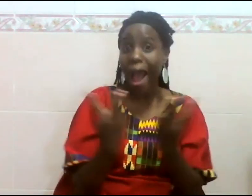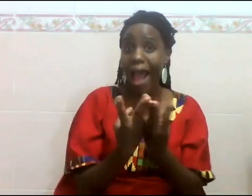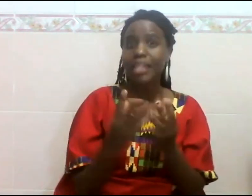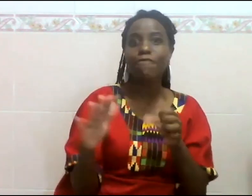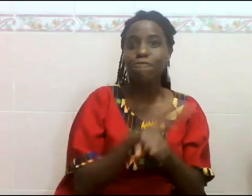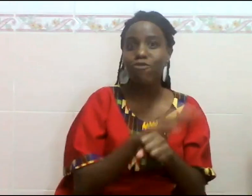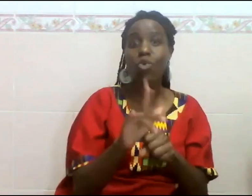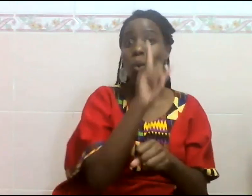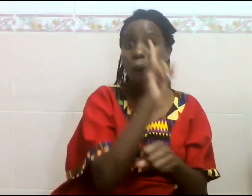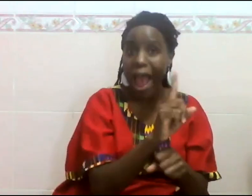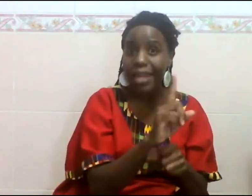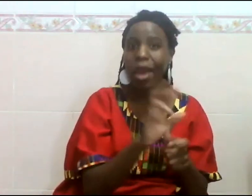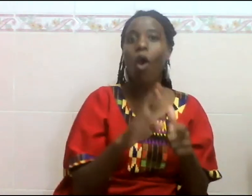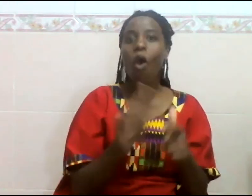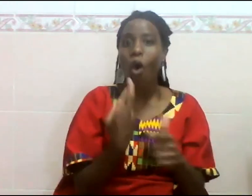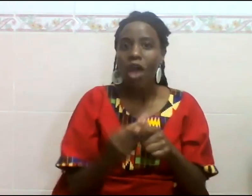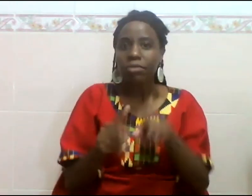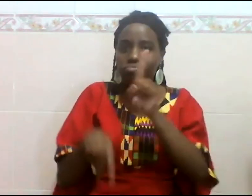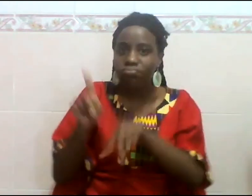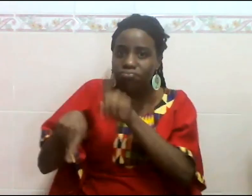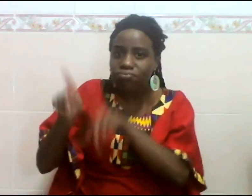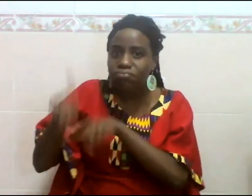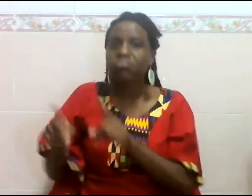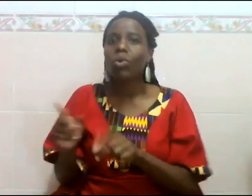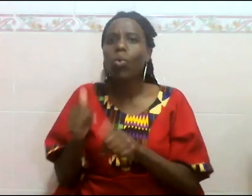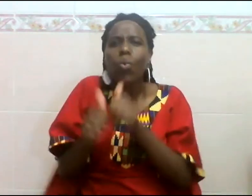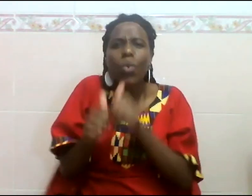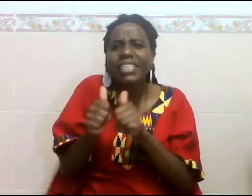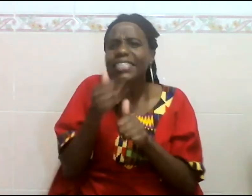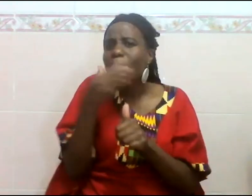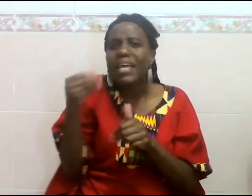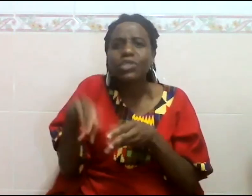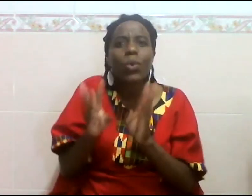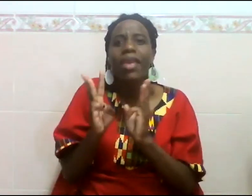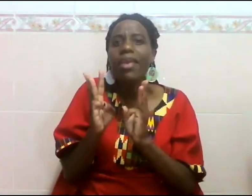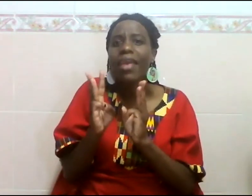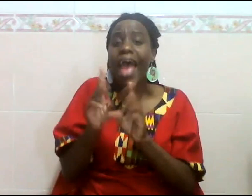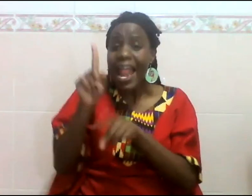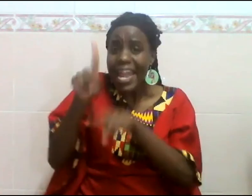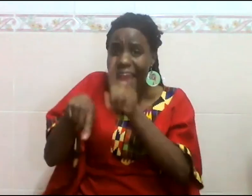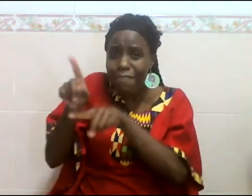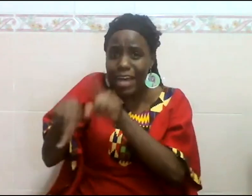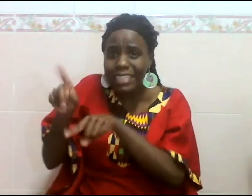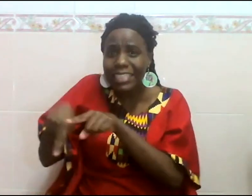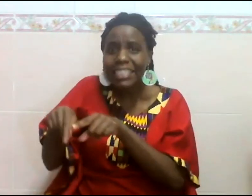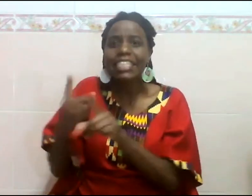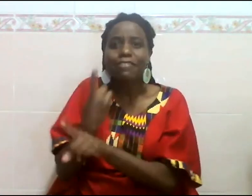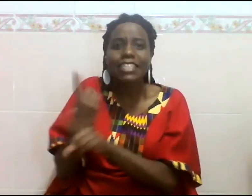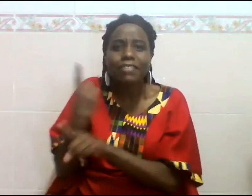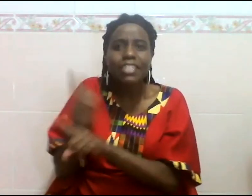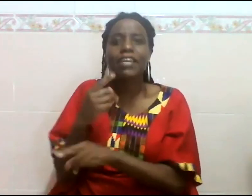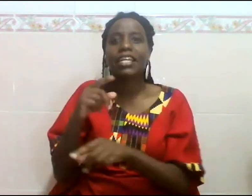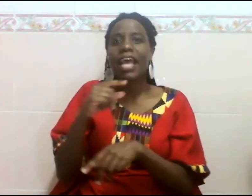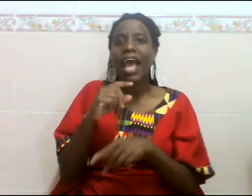society versus fostering and acknowledging and celebrating diversity, which includes ethnic and